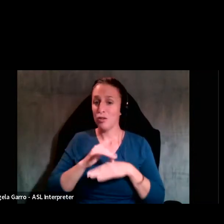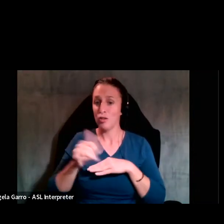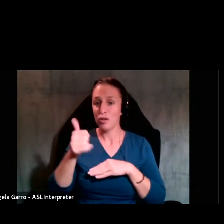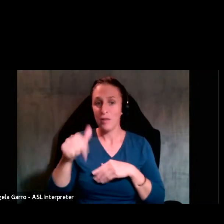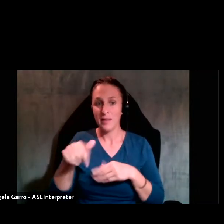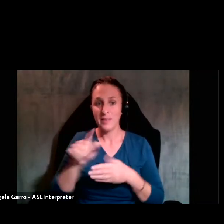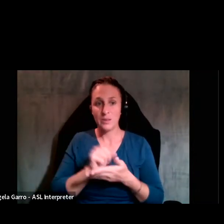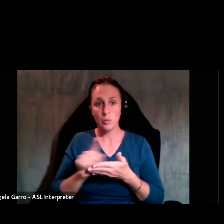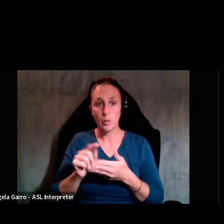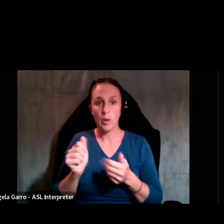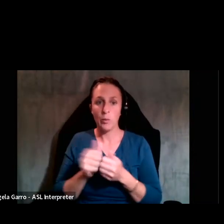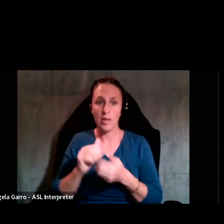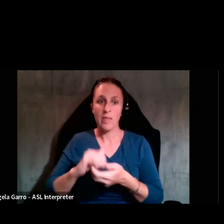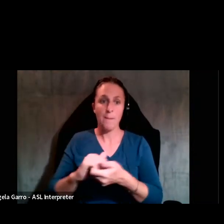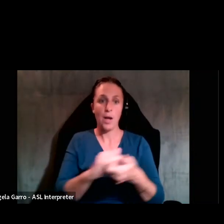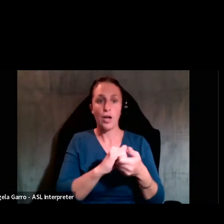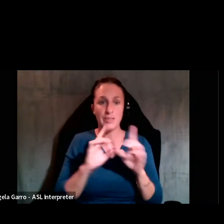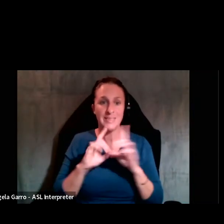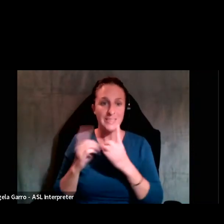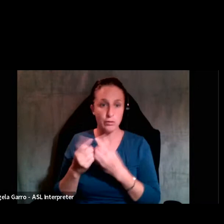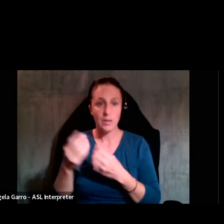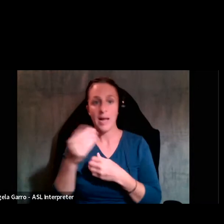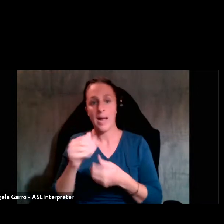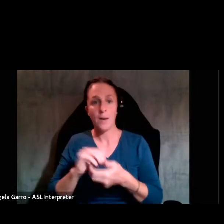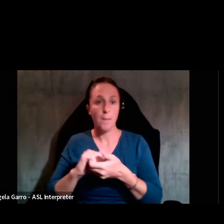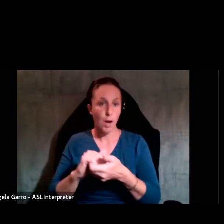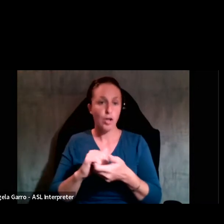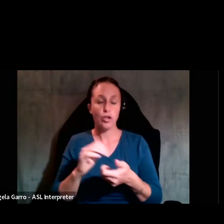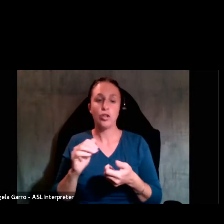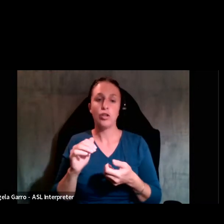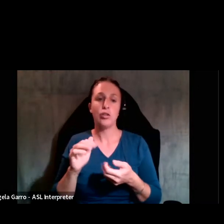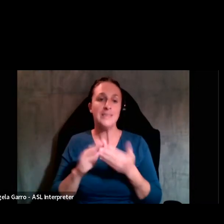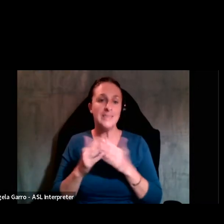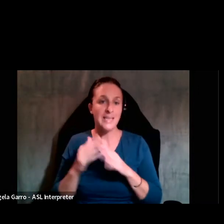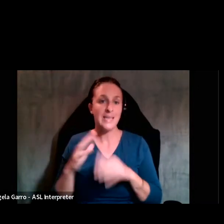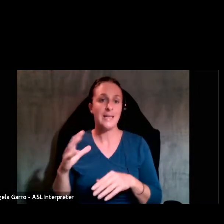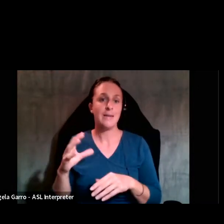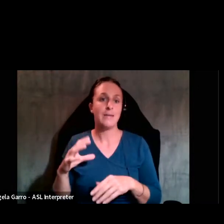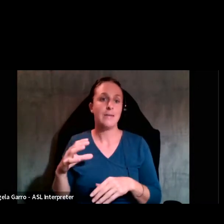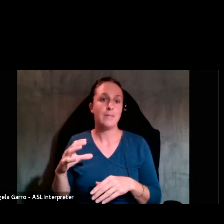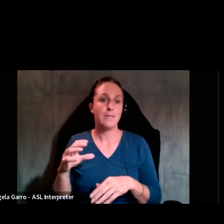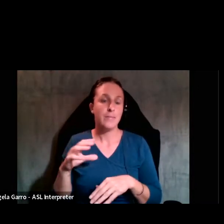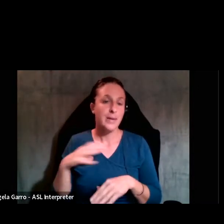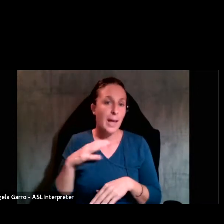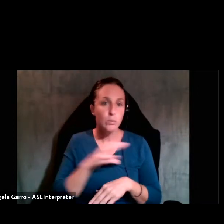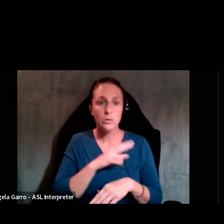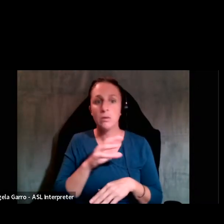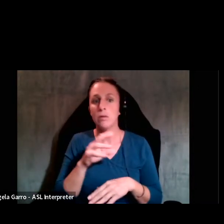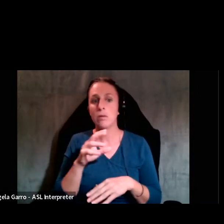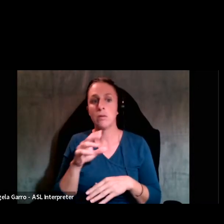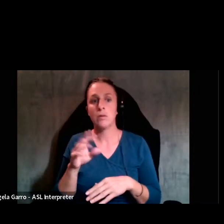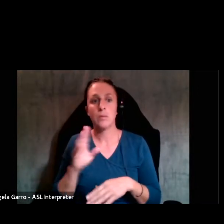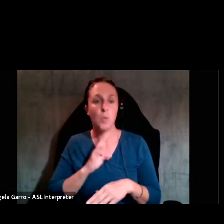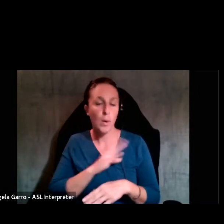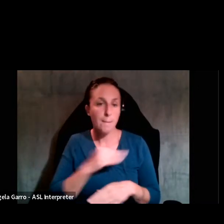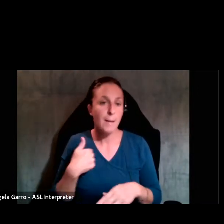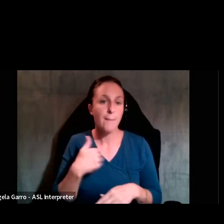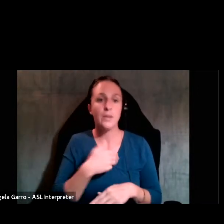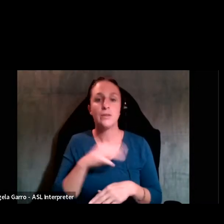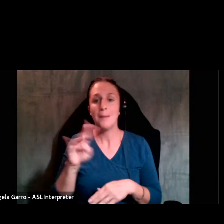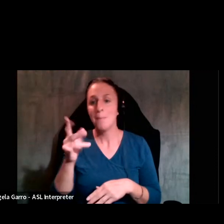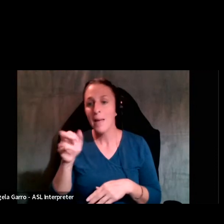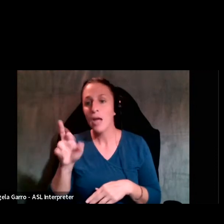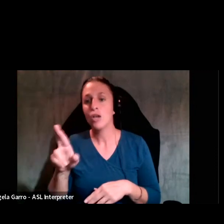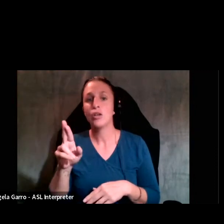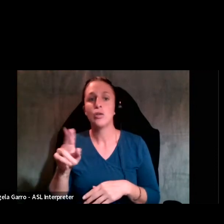partner districts, as well as our partner city council, mayors, school board members, and also superintendents